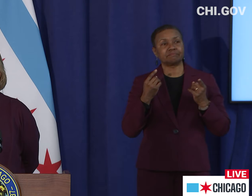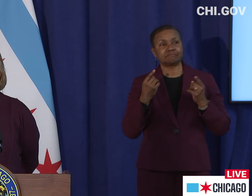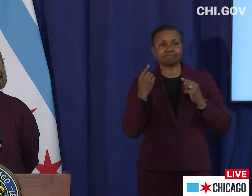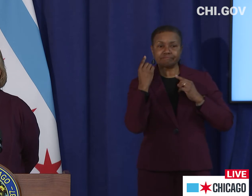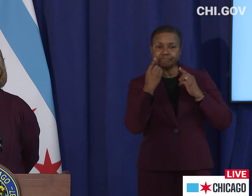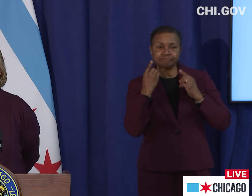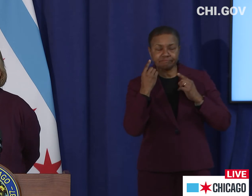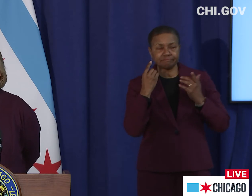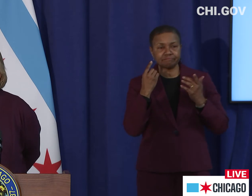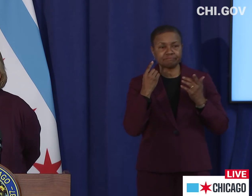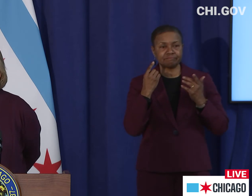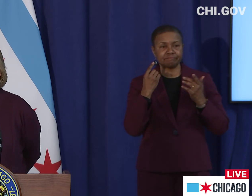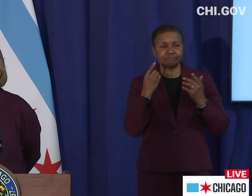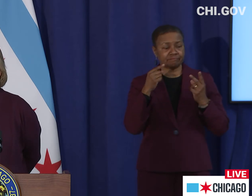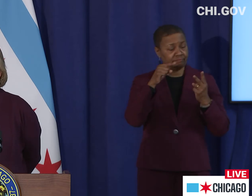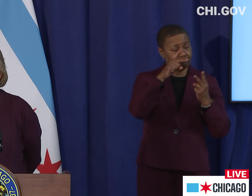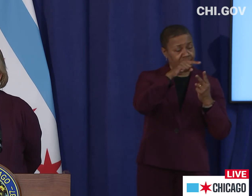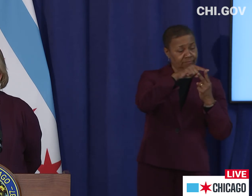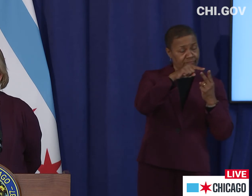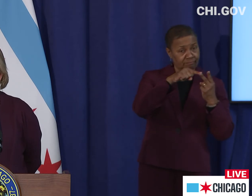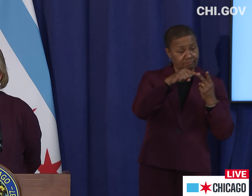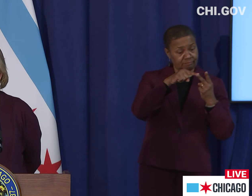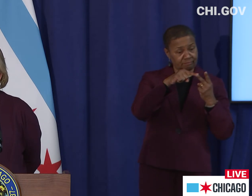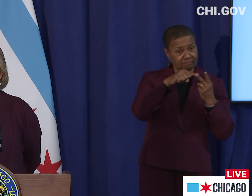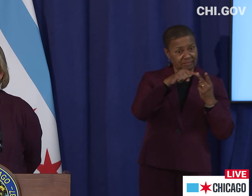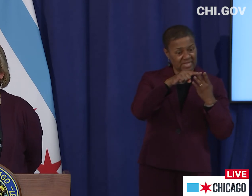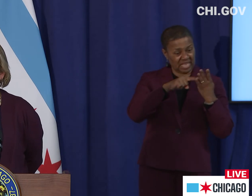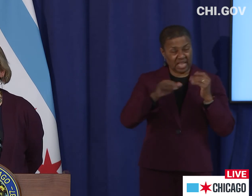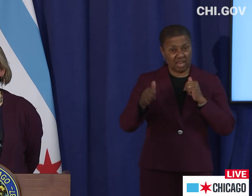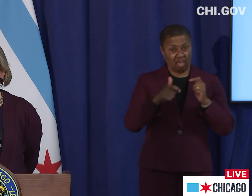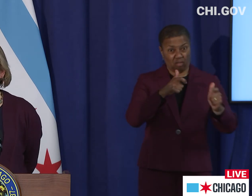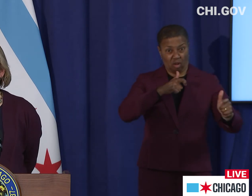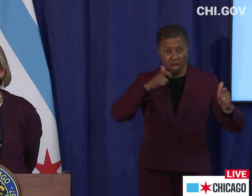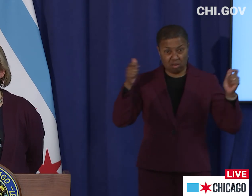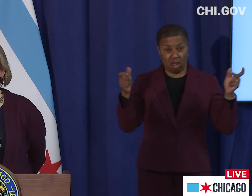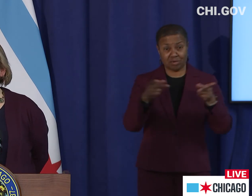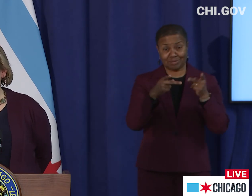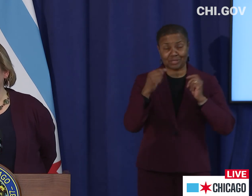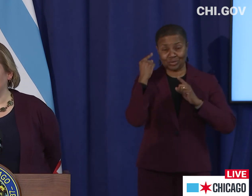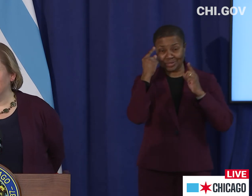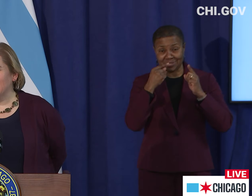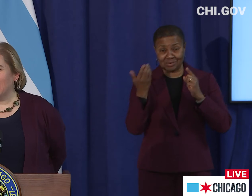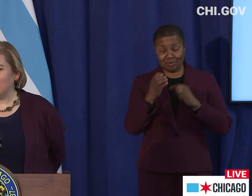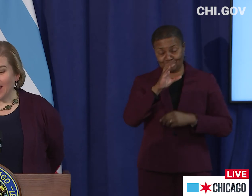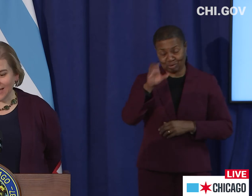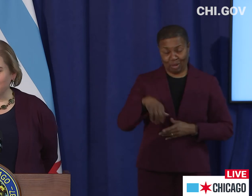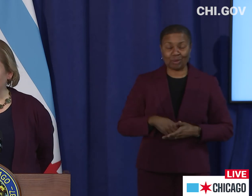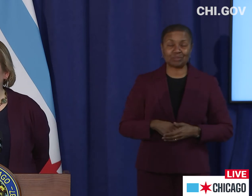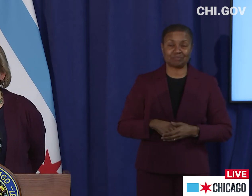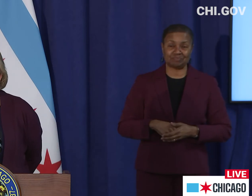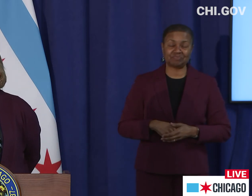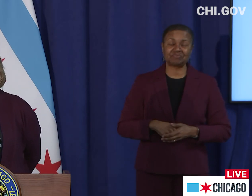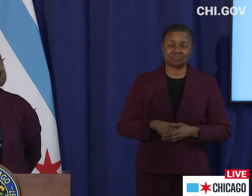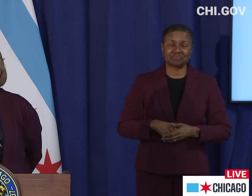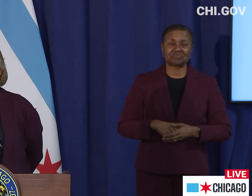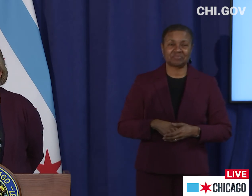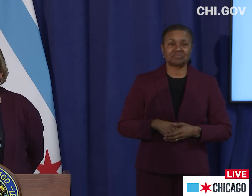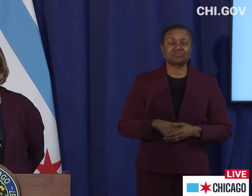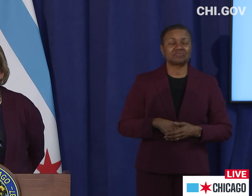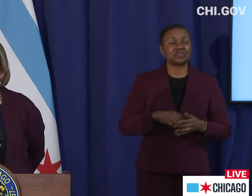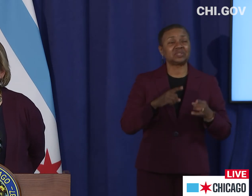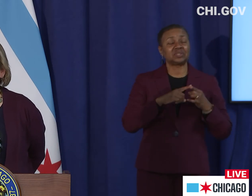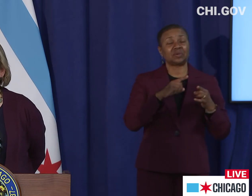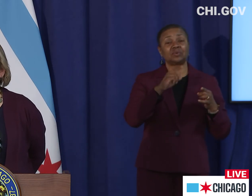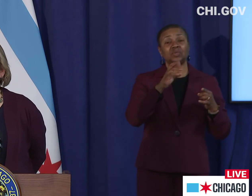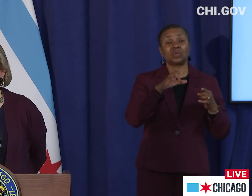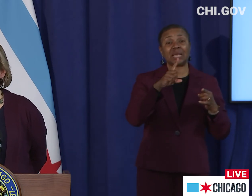at those and probably every other large venue that you can think of in Chicago. Yes, we have looked at those settings. We have